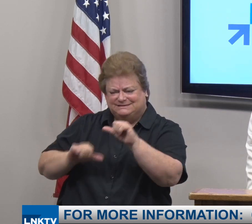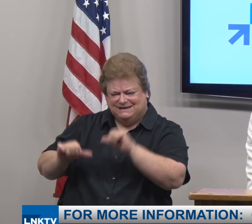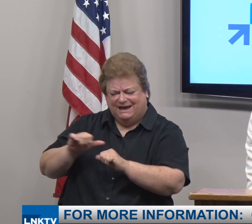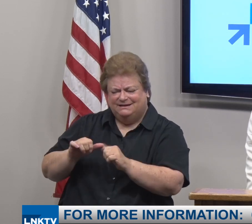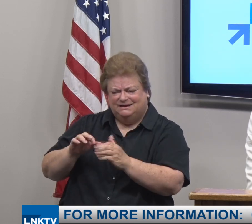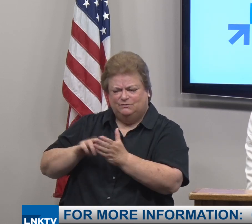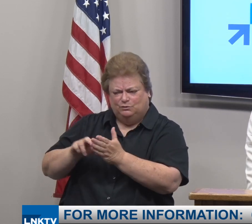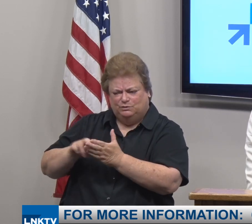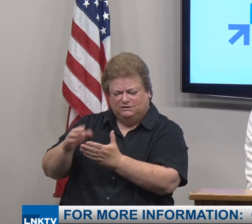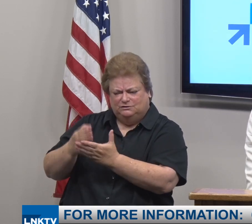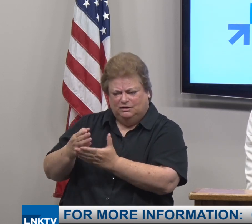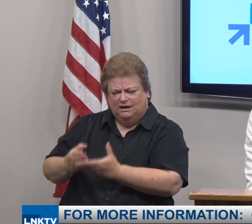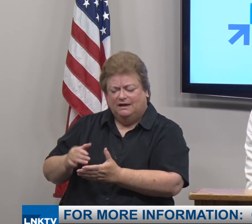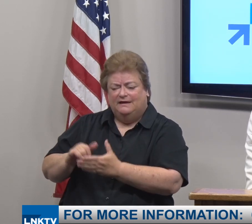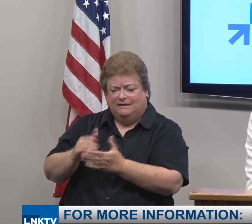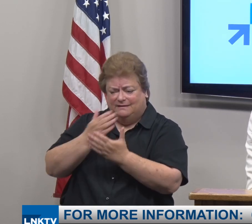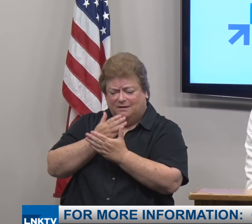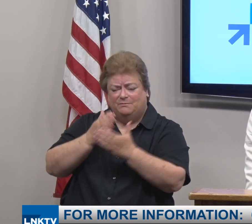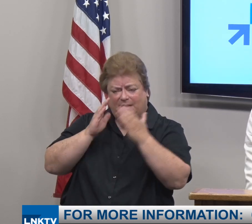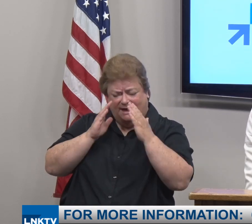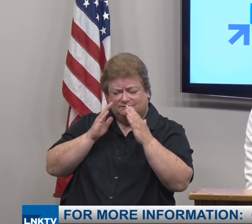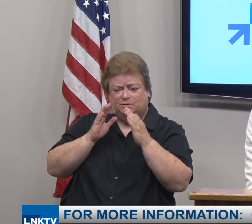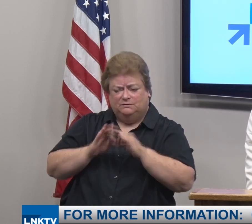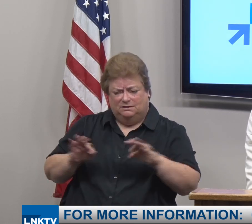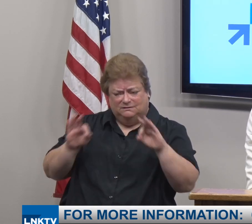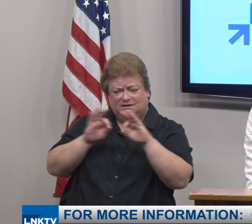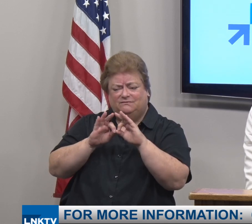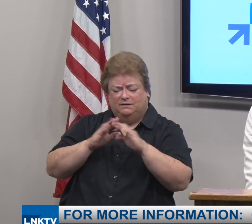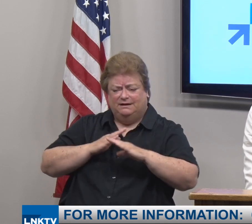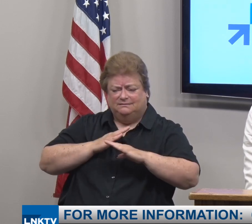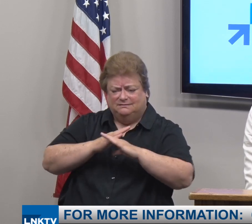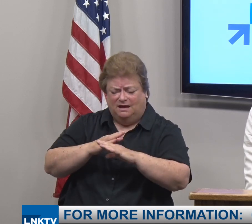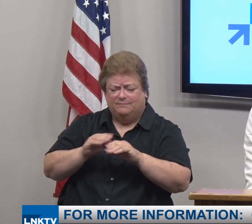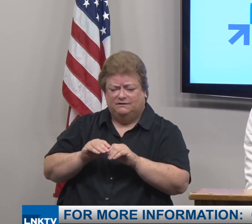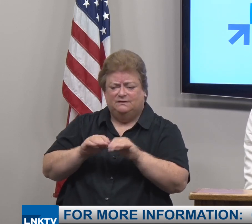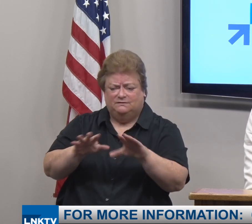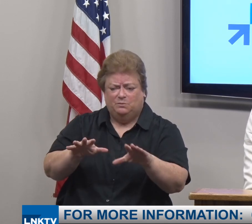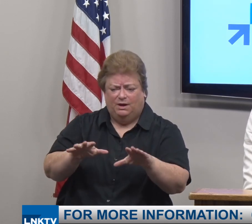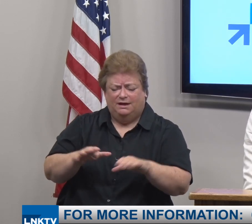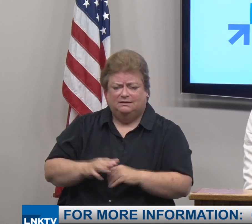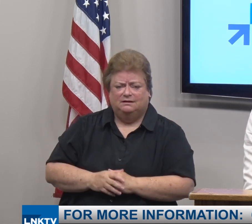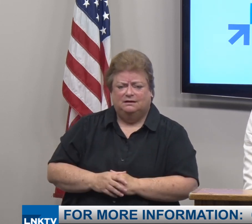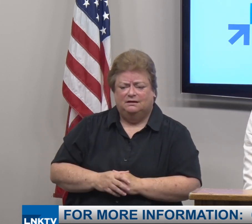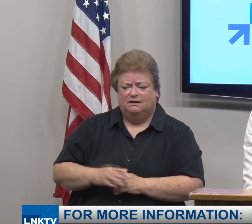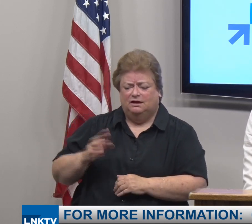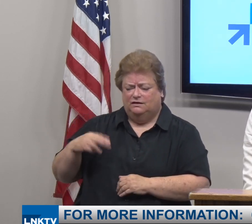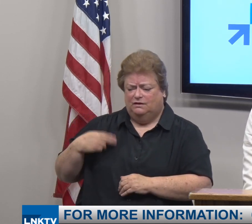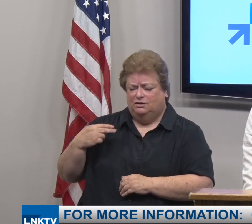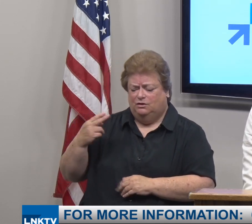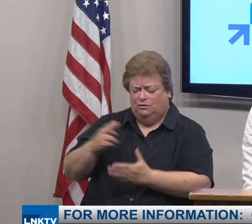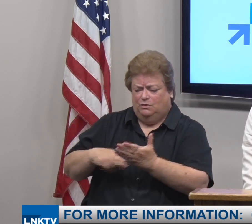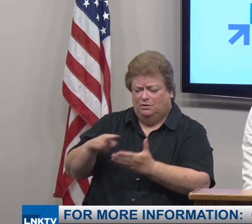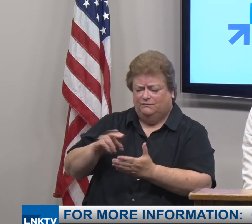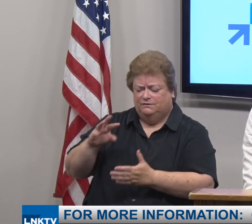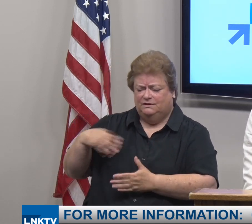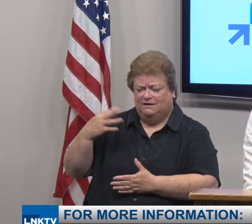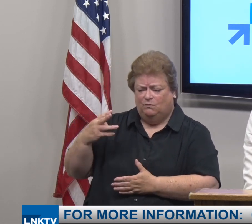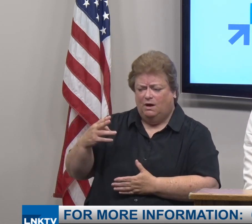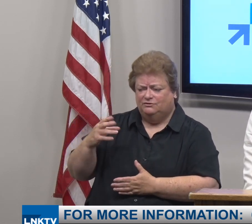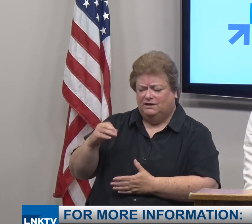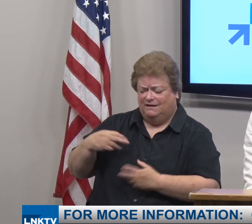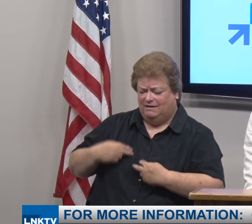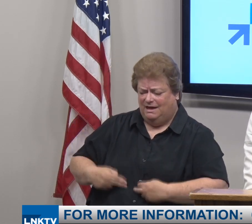mask wearing can significantly slow the spread of the virus. According to a University of Washington Institute for Health Metrics and